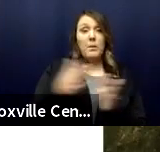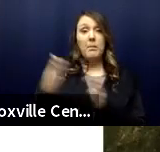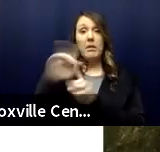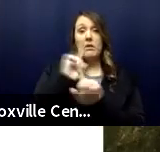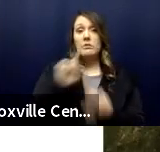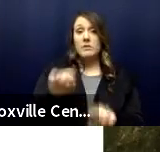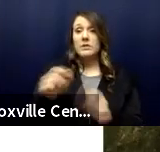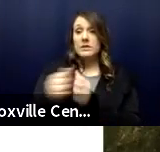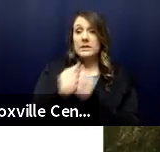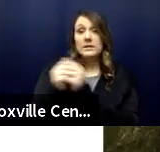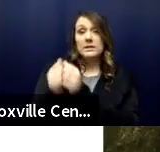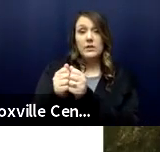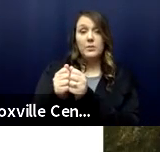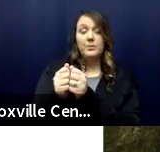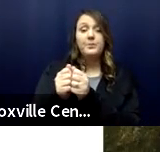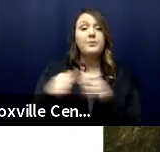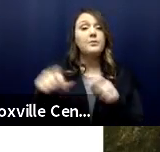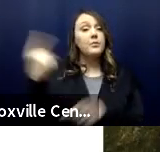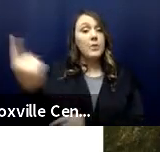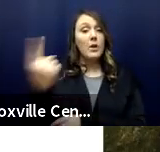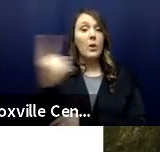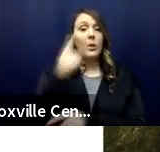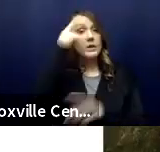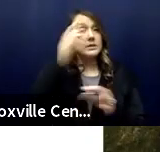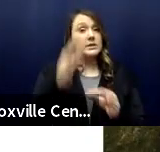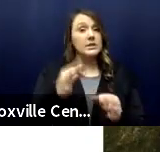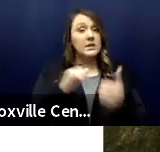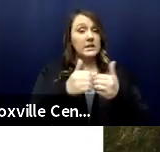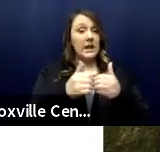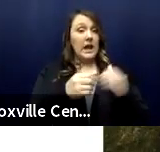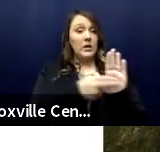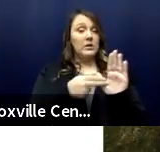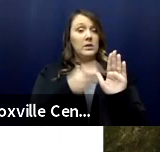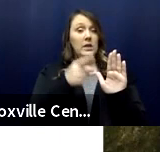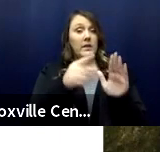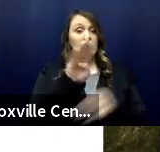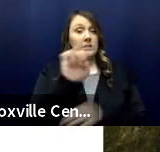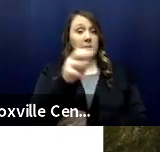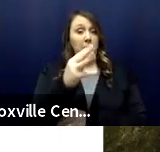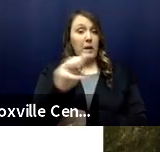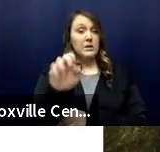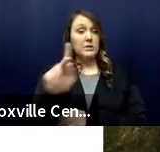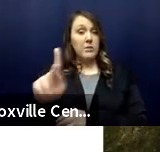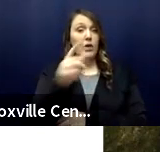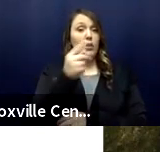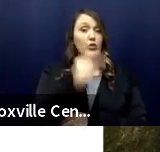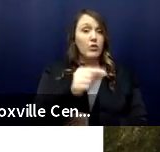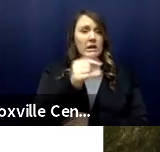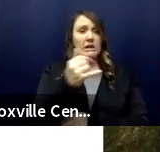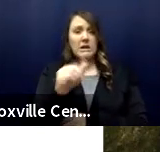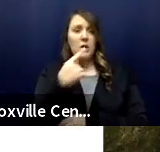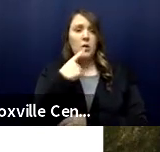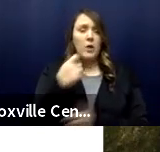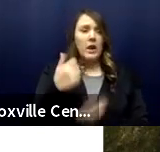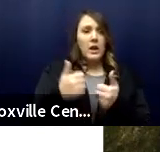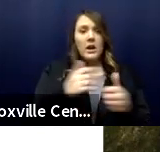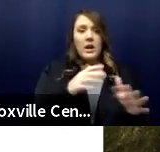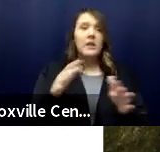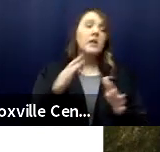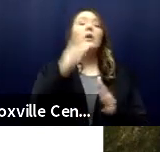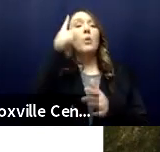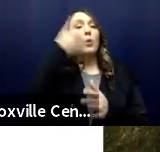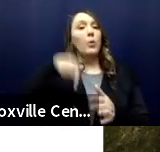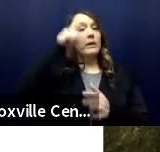together. As always, decisions regarding how to classify this benchmark as green, yellow, or red are made in concert with our